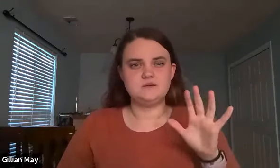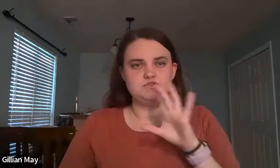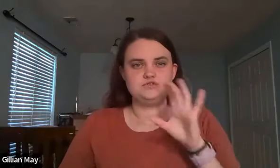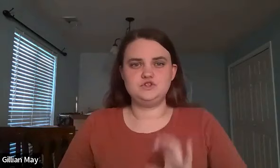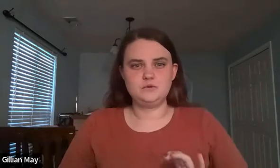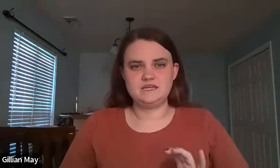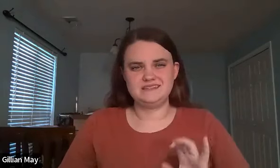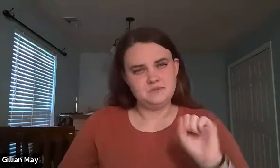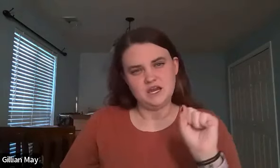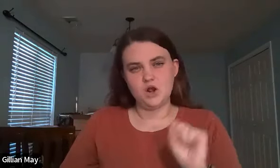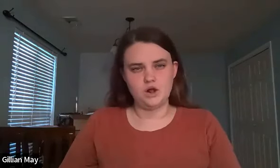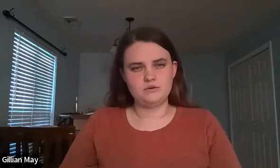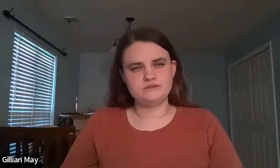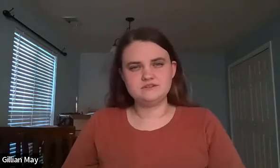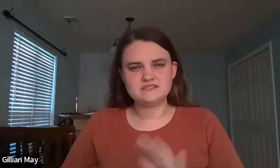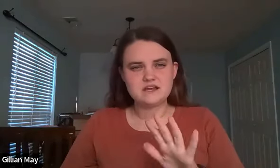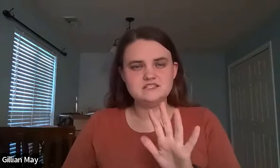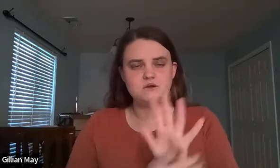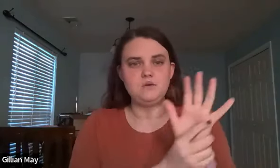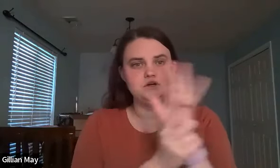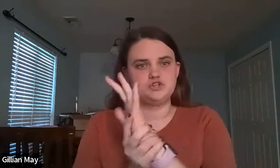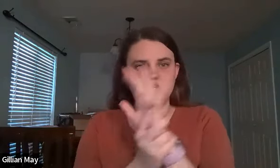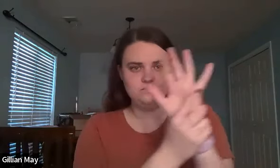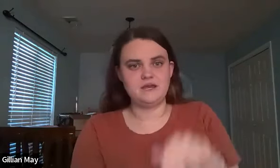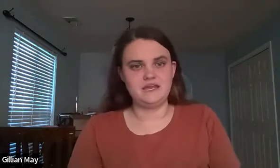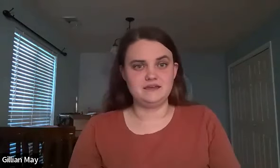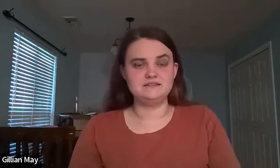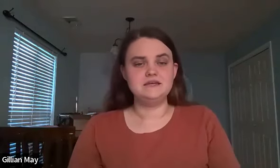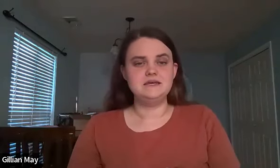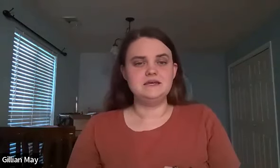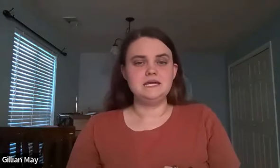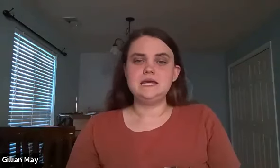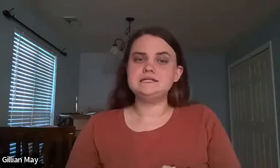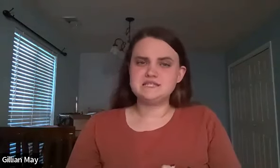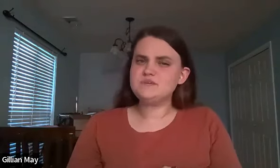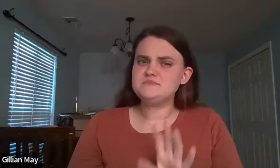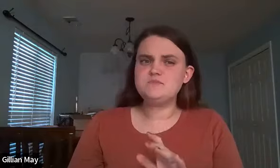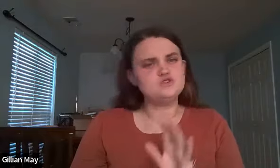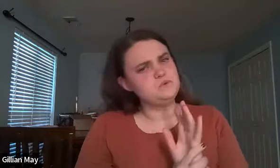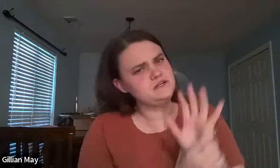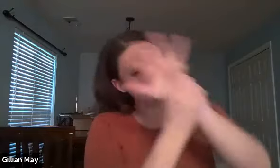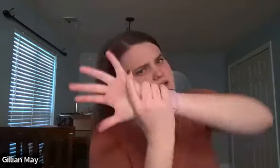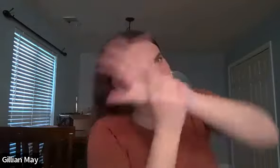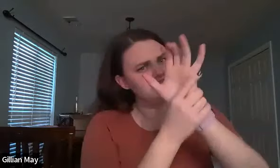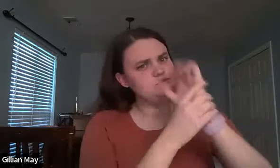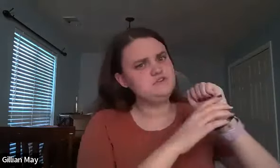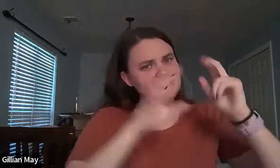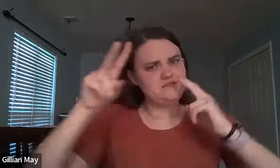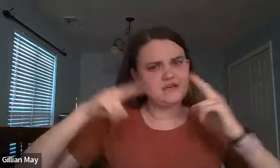through Zoom it can be kind of awkward with certain signs, so I will try to move my hand in sometimes the most weirdest way possible to give you guys